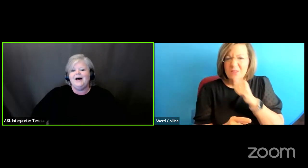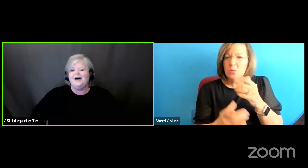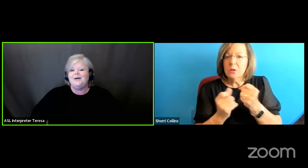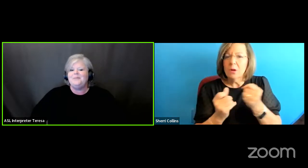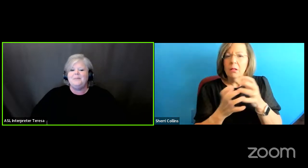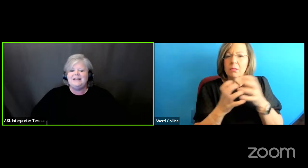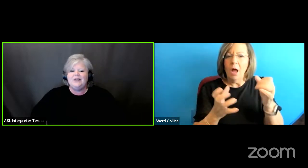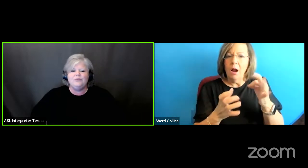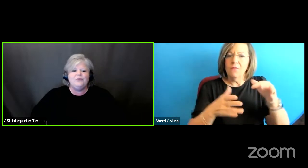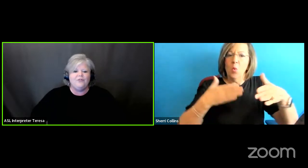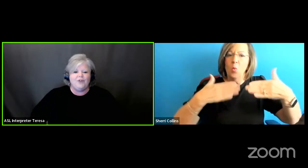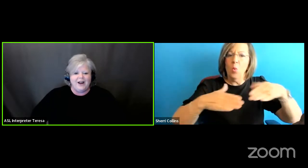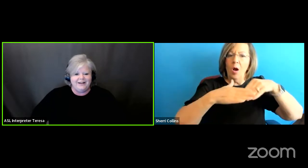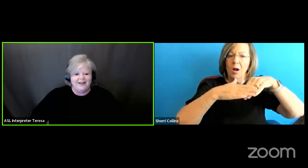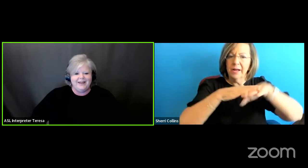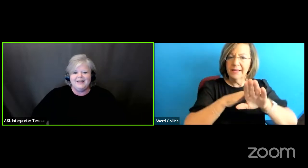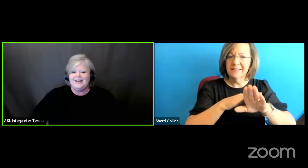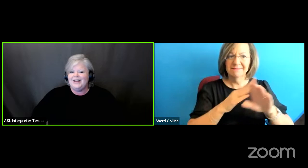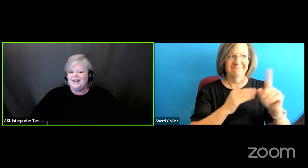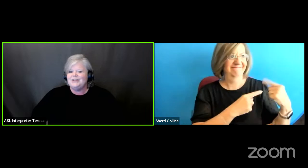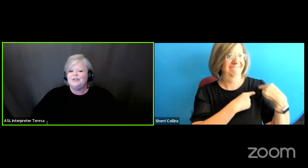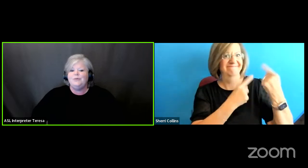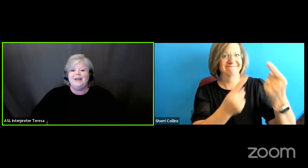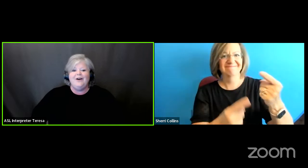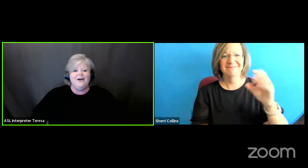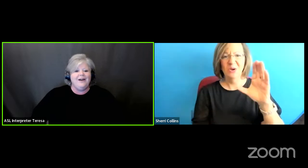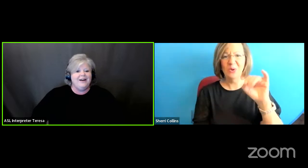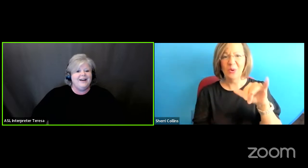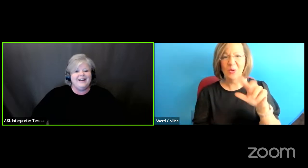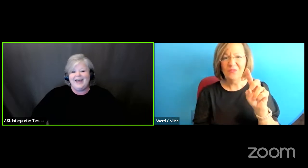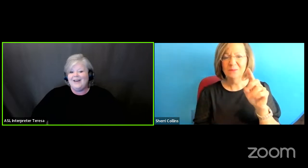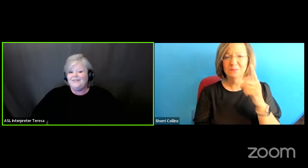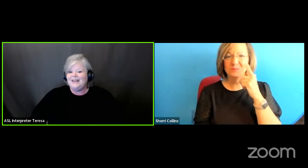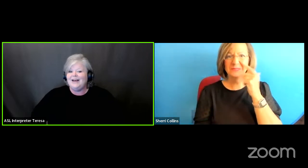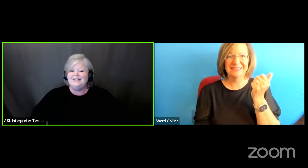way, Monday through Friday. So we are